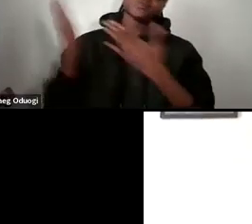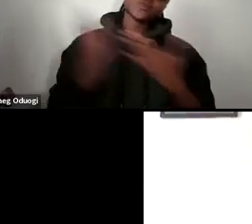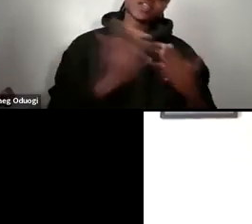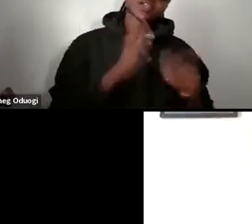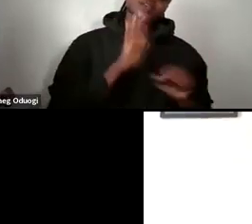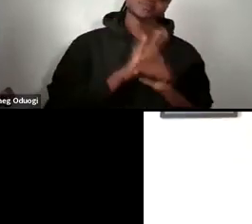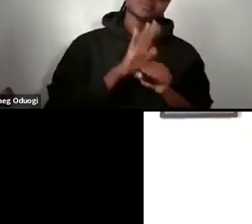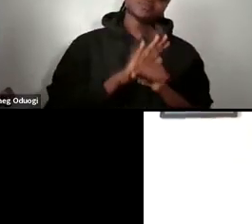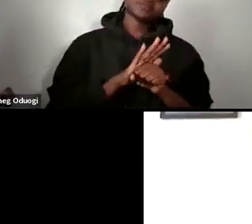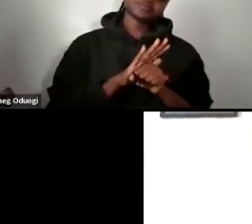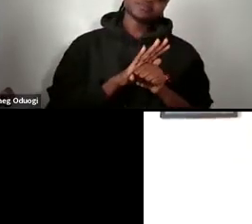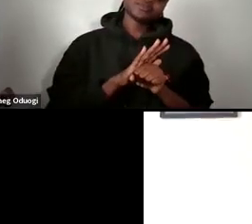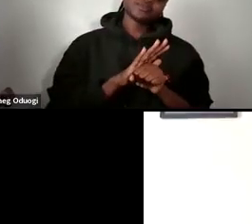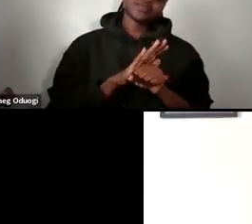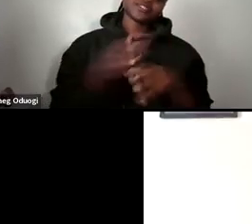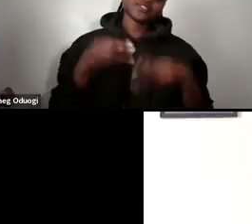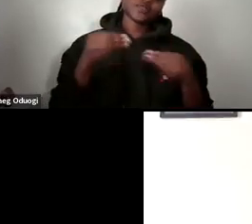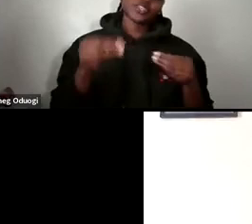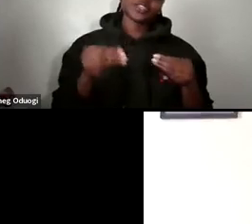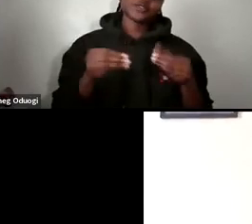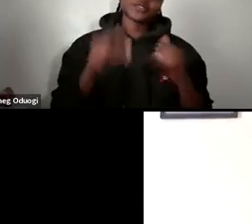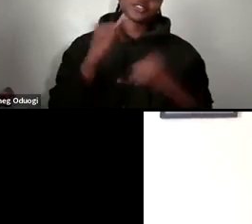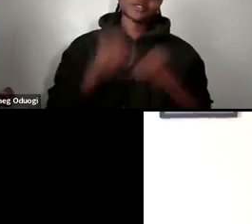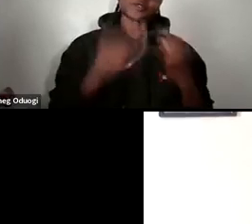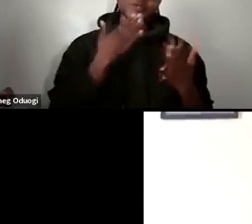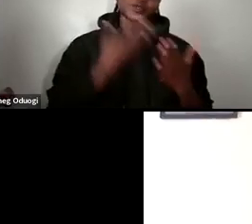give the vote of thanks.